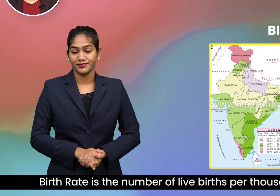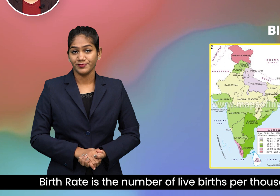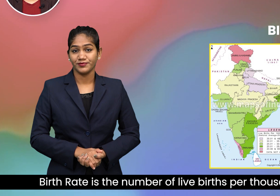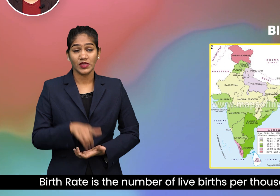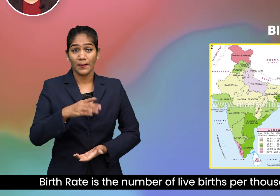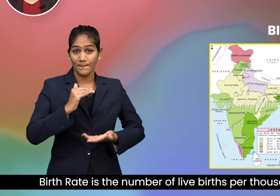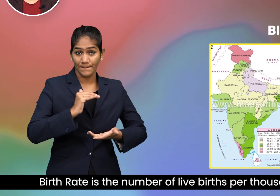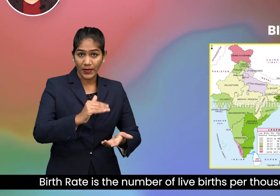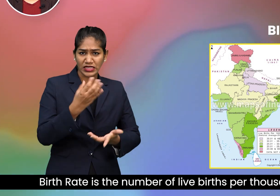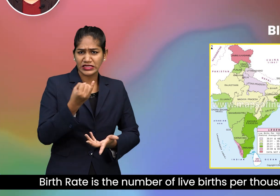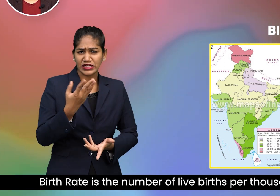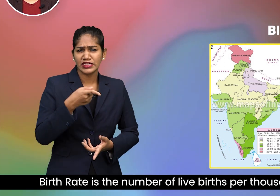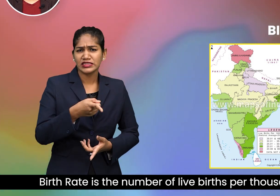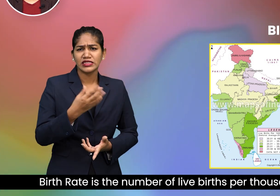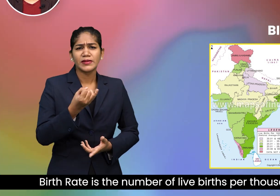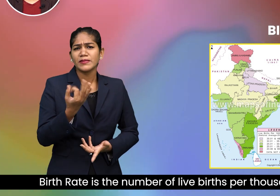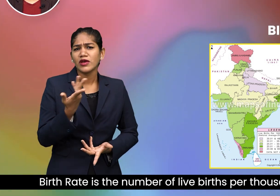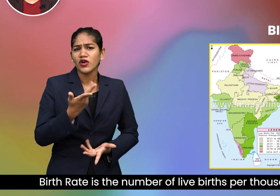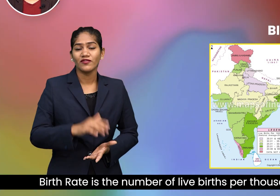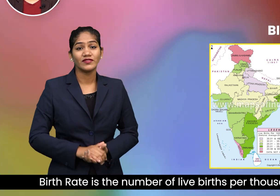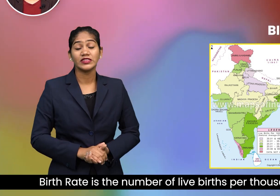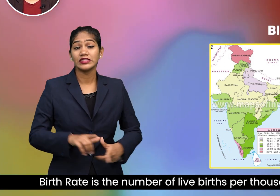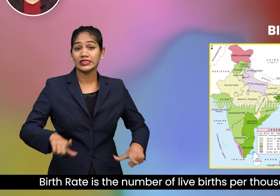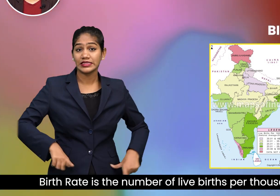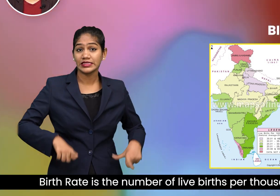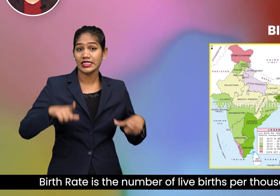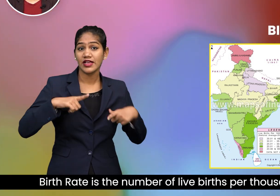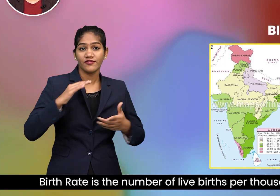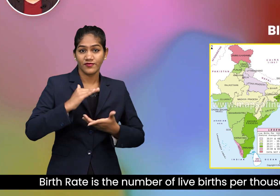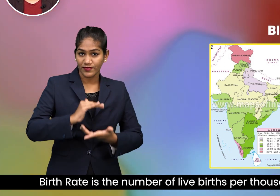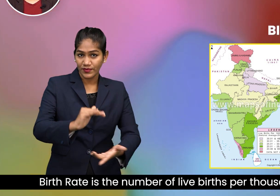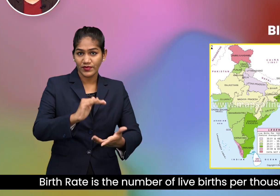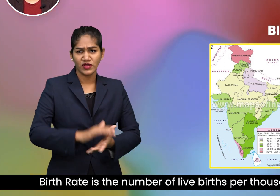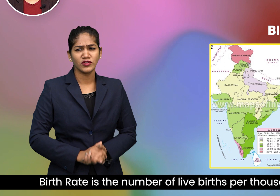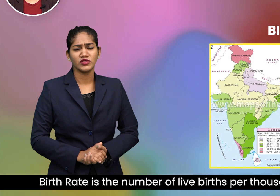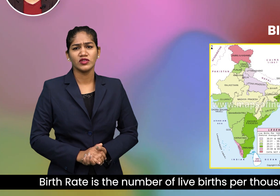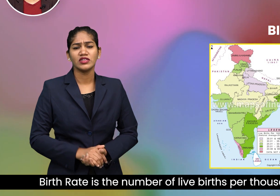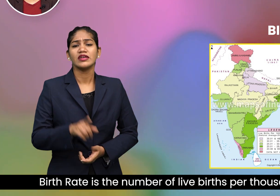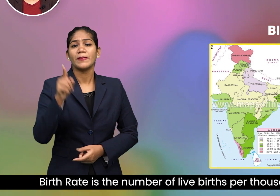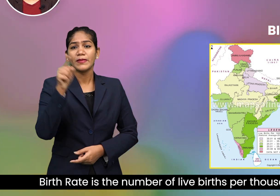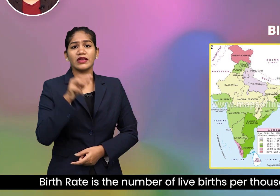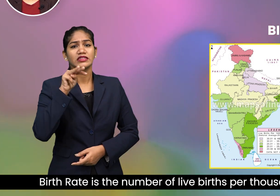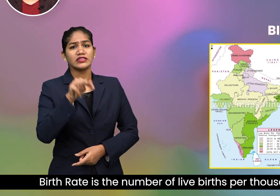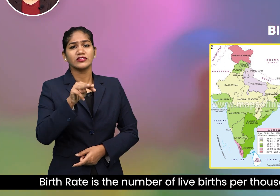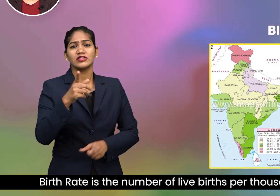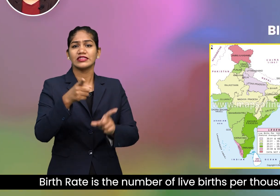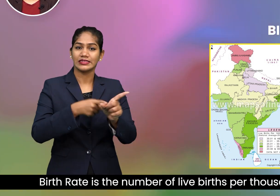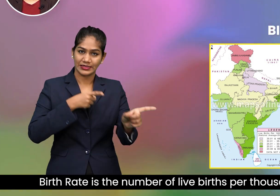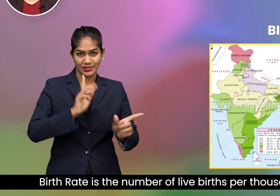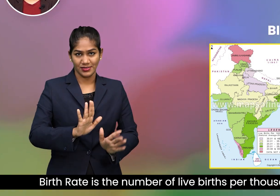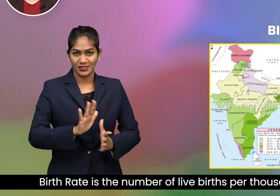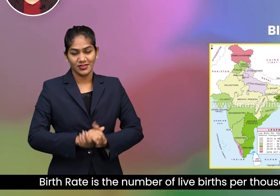Birth rate is the number of live births per thousand persons in a year.